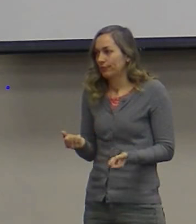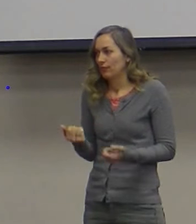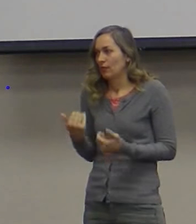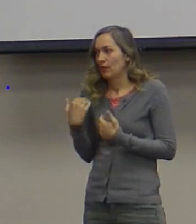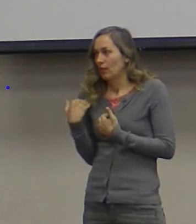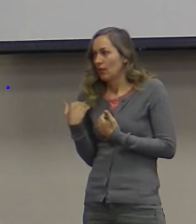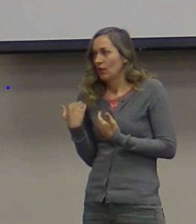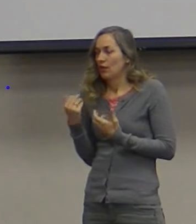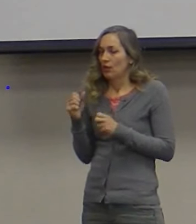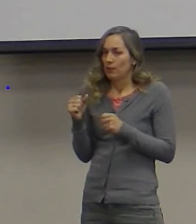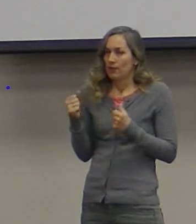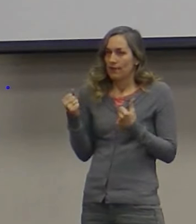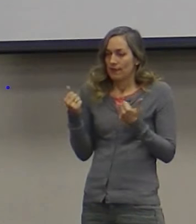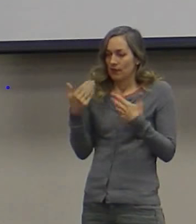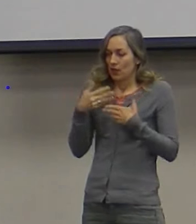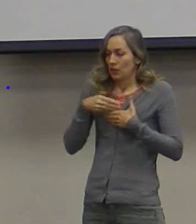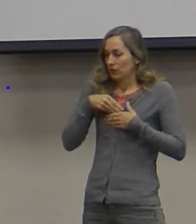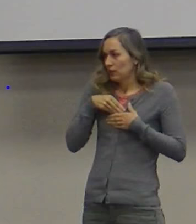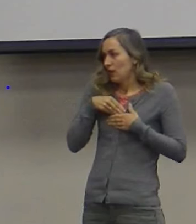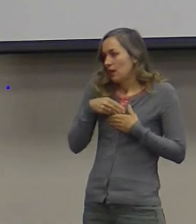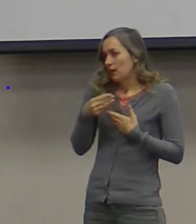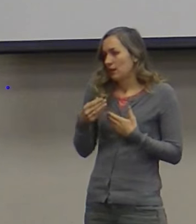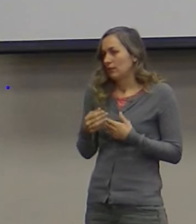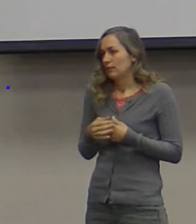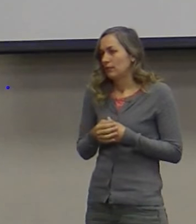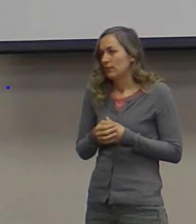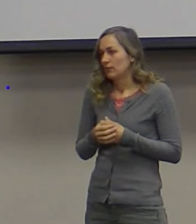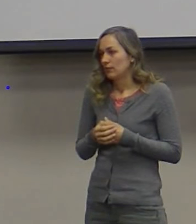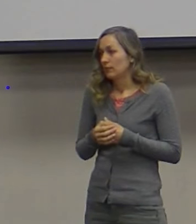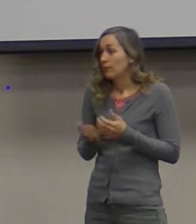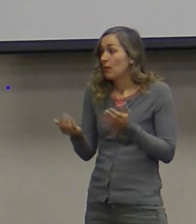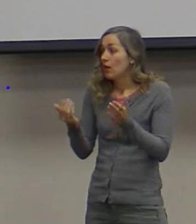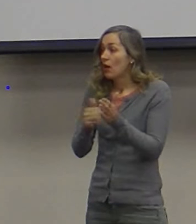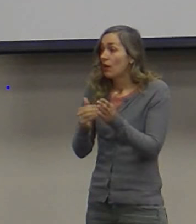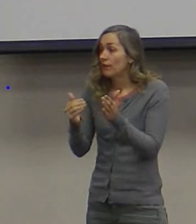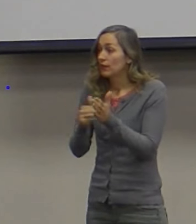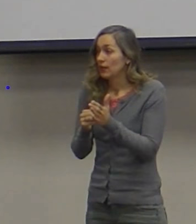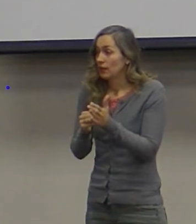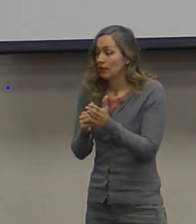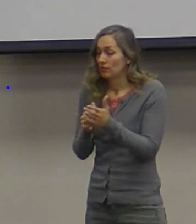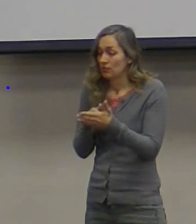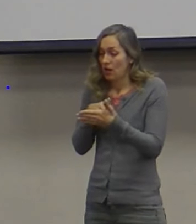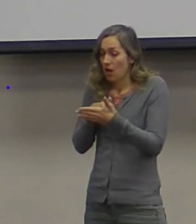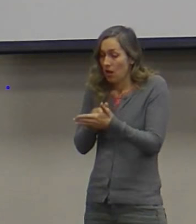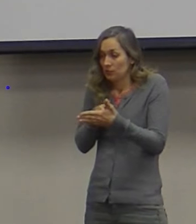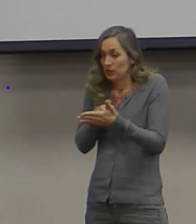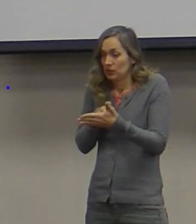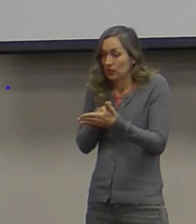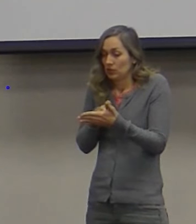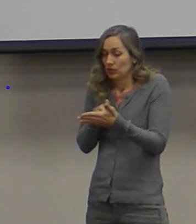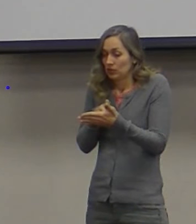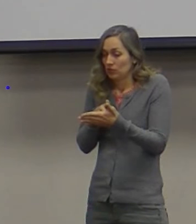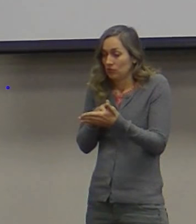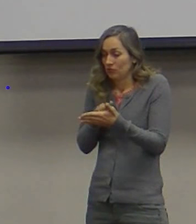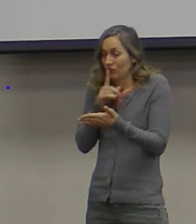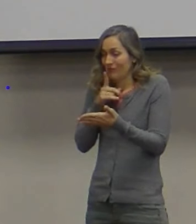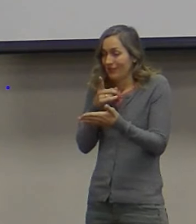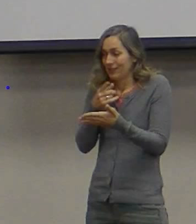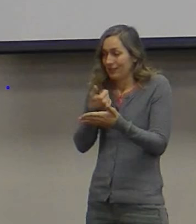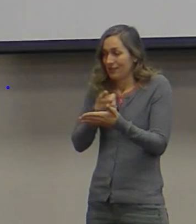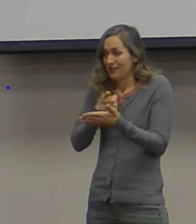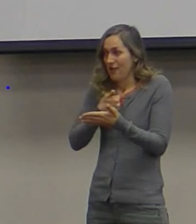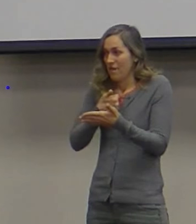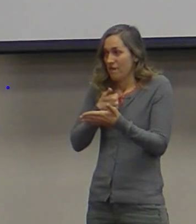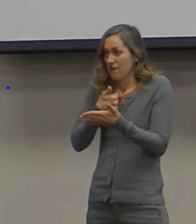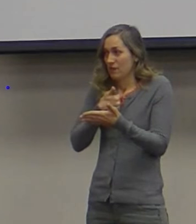be the fear within yourself, but a lot of the time, what the opposition is yourself